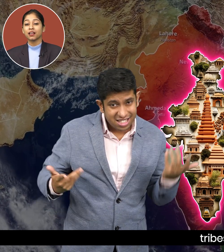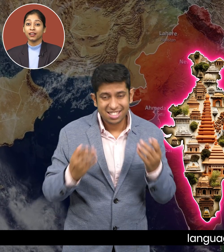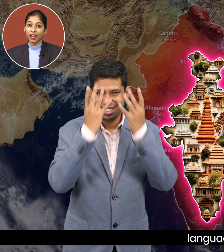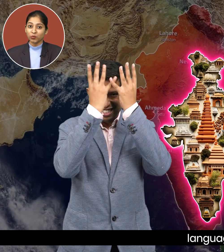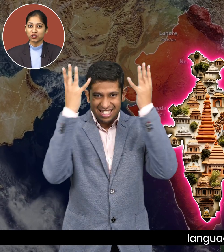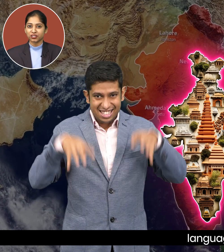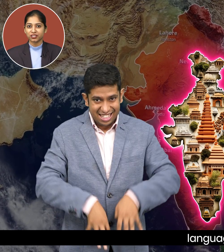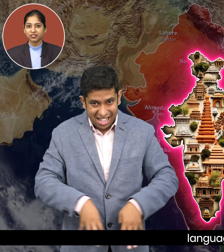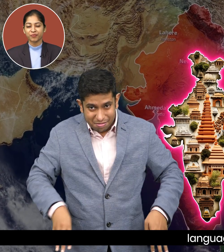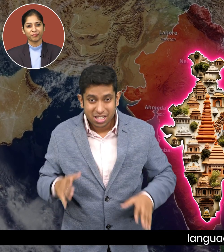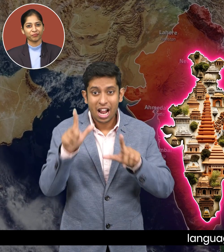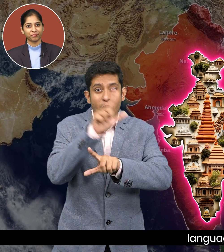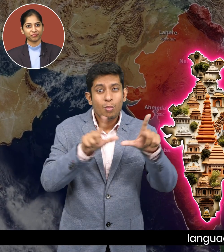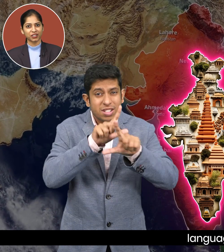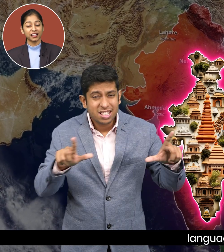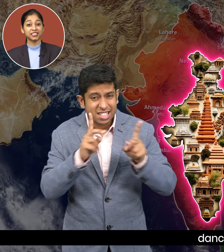tribes, languages,